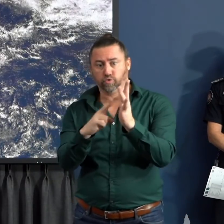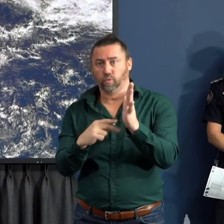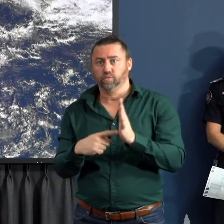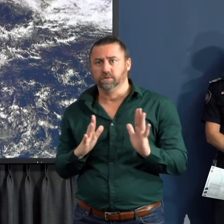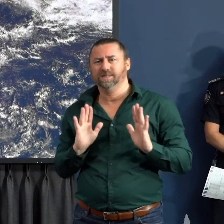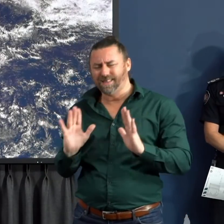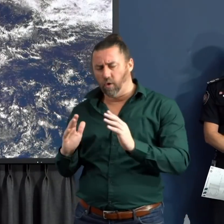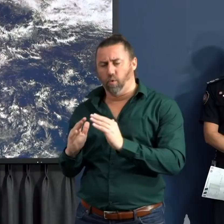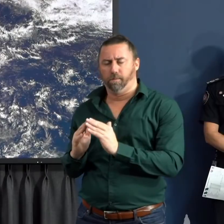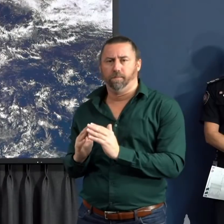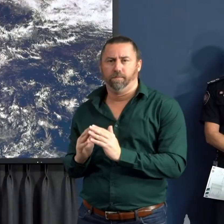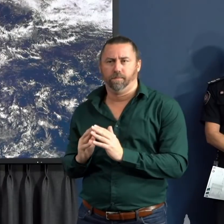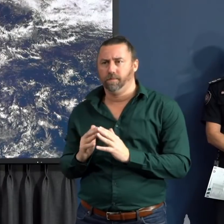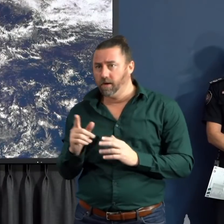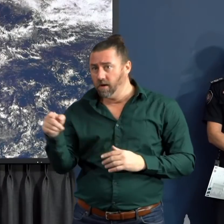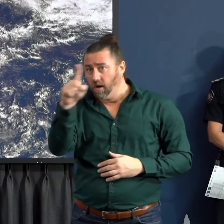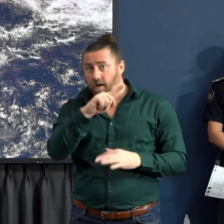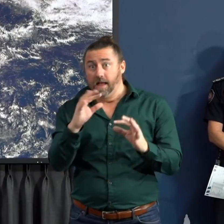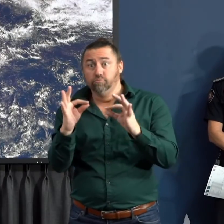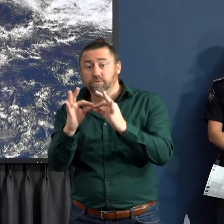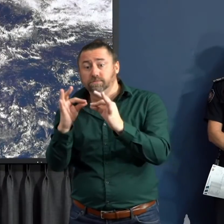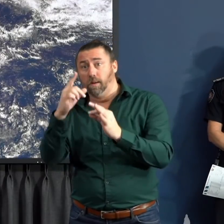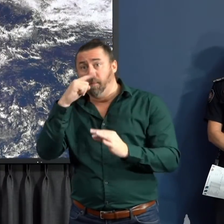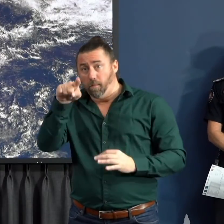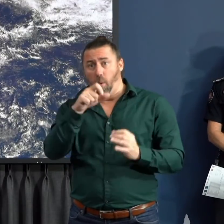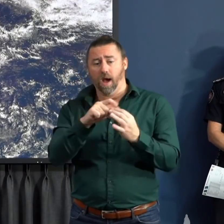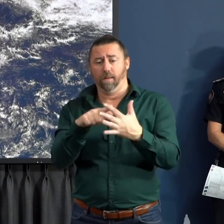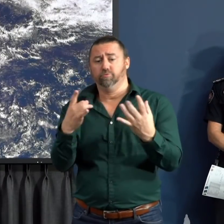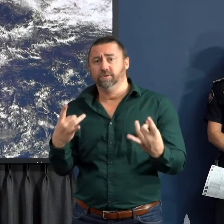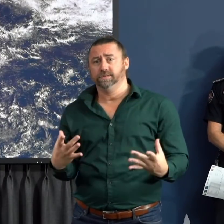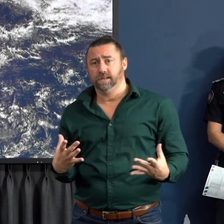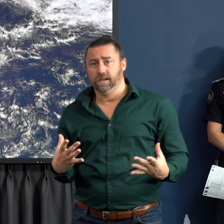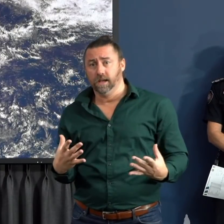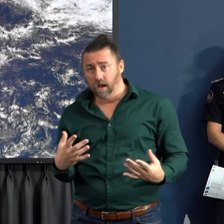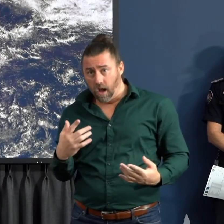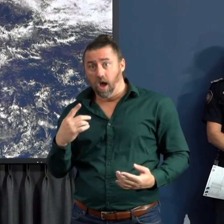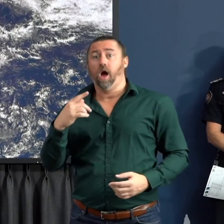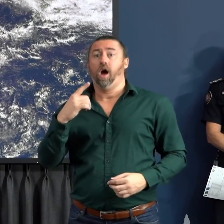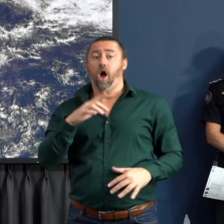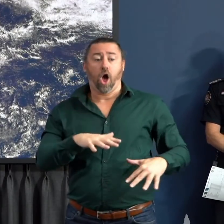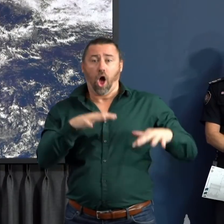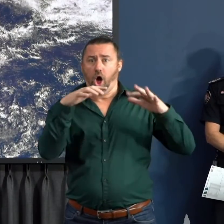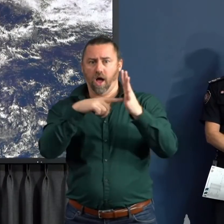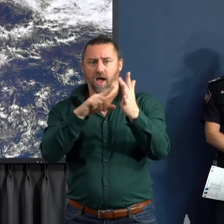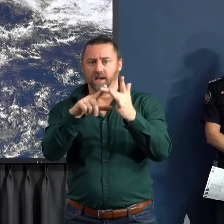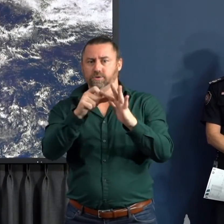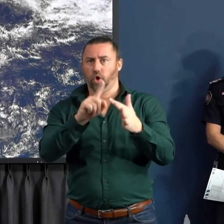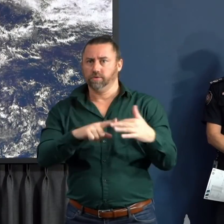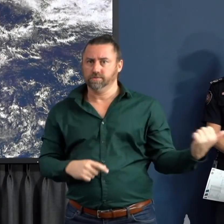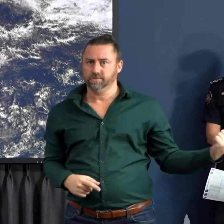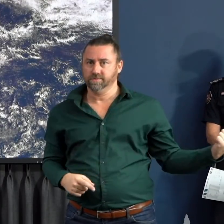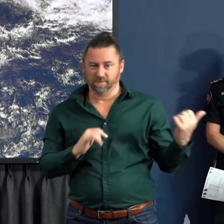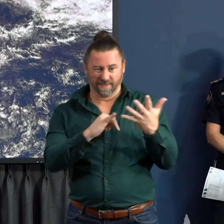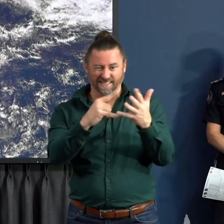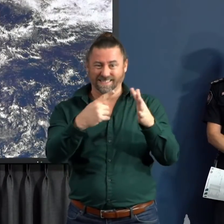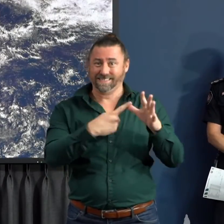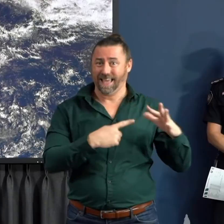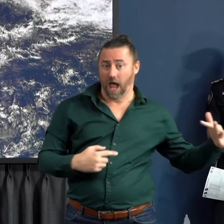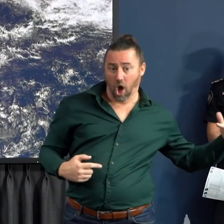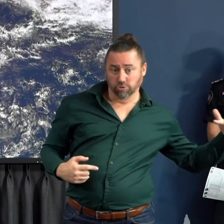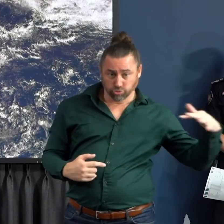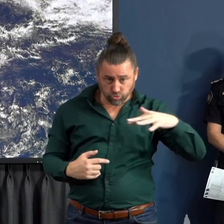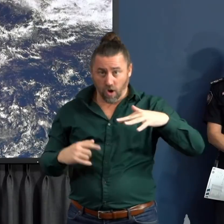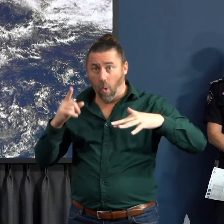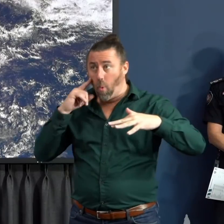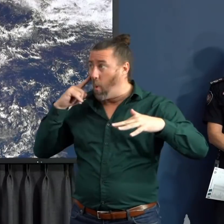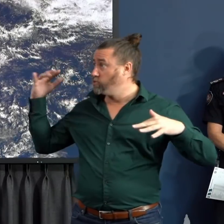Brisbane in particular is that we expect to see more of this over the coming days with high tides in particular. So as the high tides come in, we see inundations